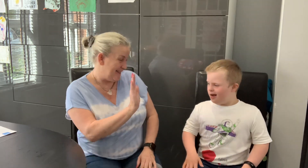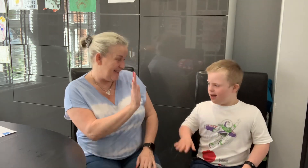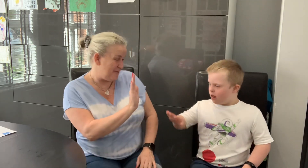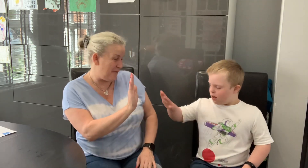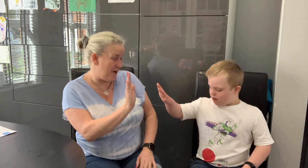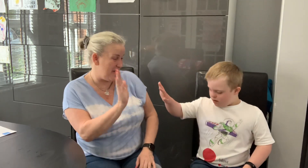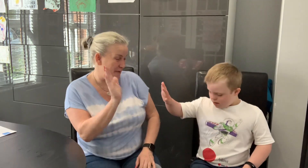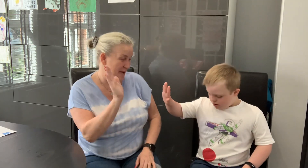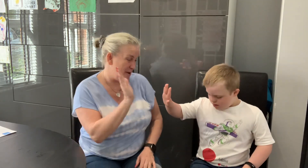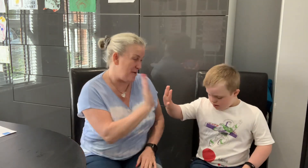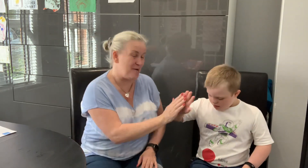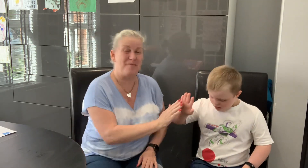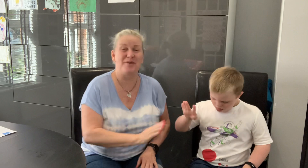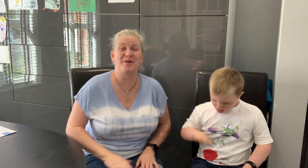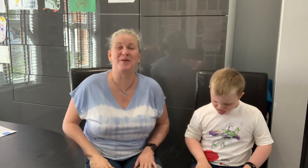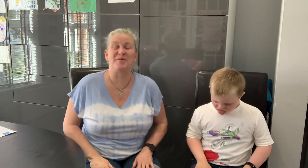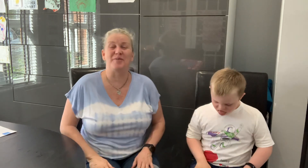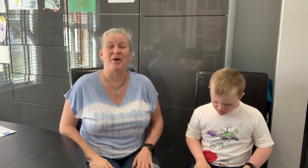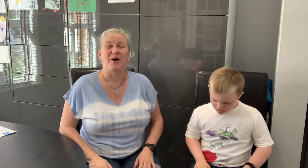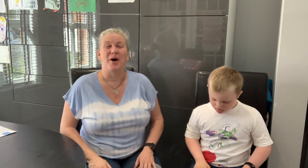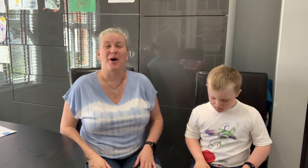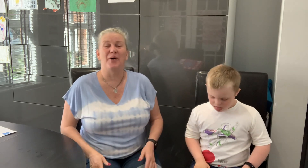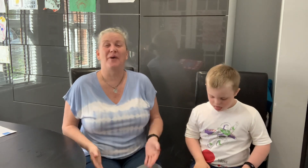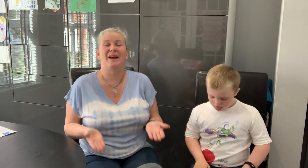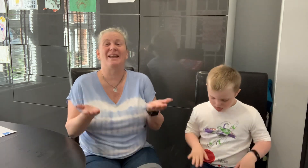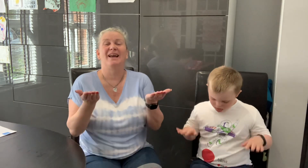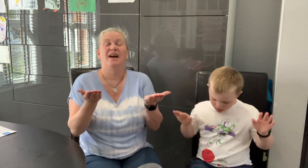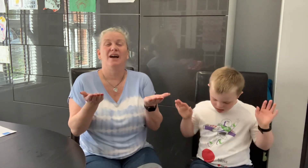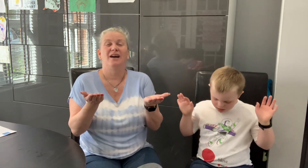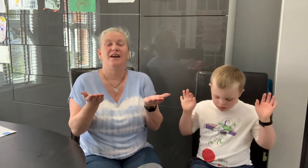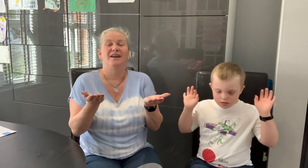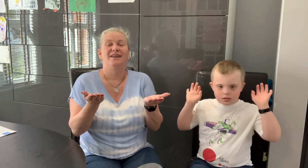Give me five. Boom. All right.